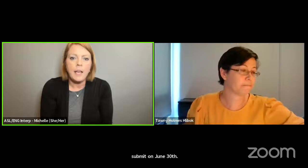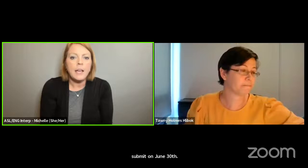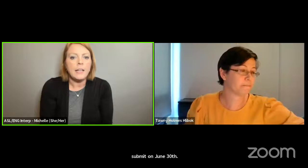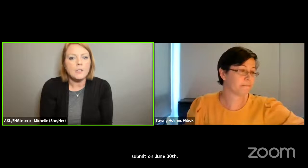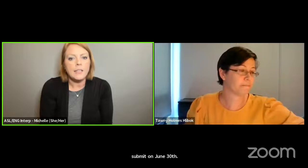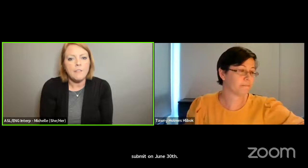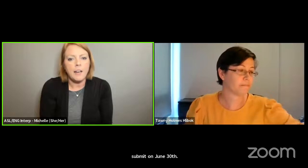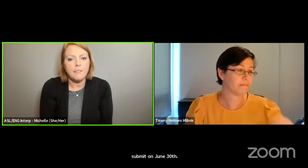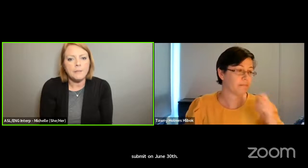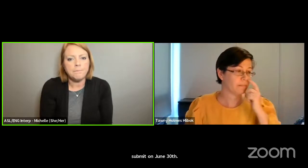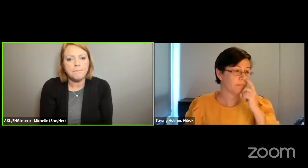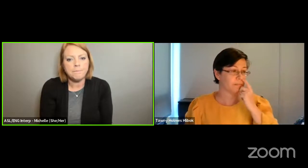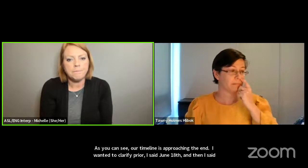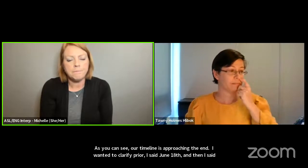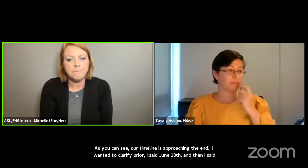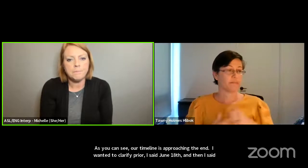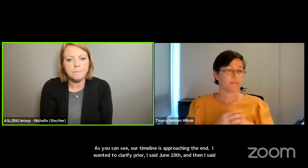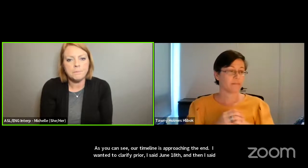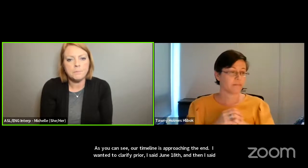morning. Now, slide 5.